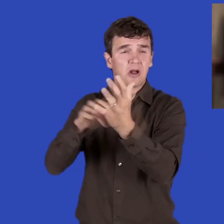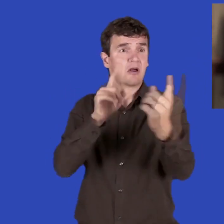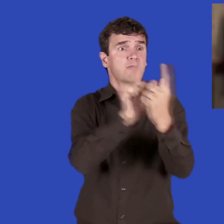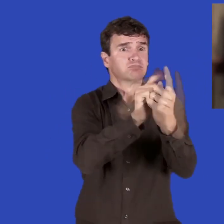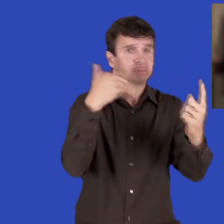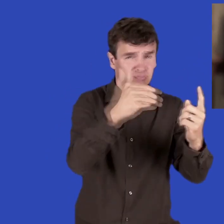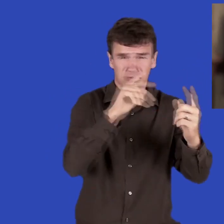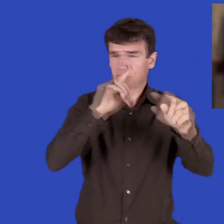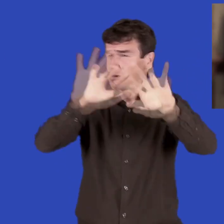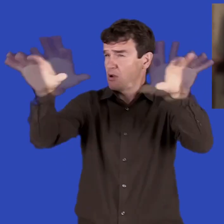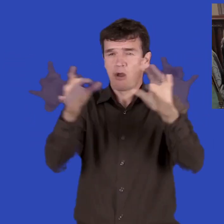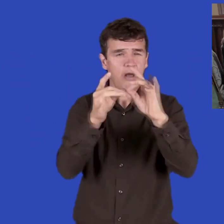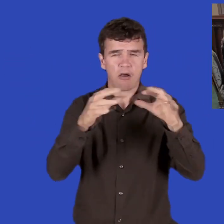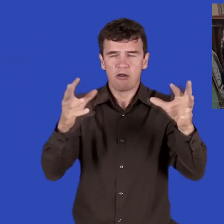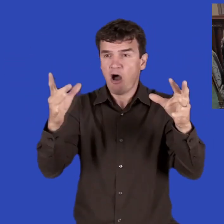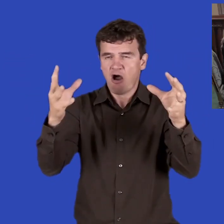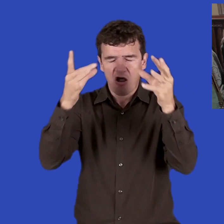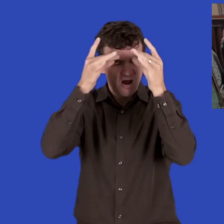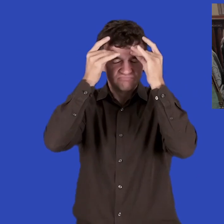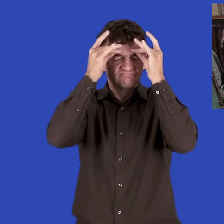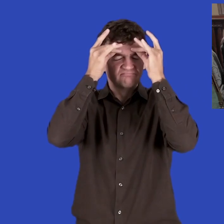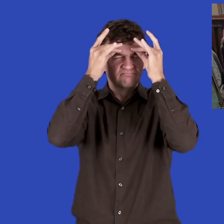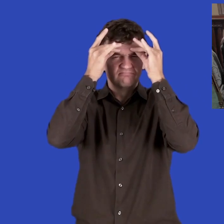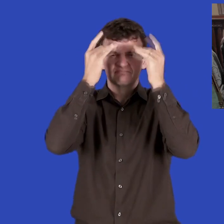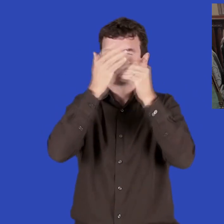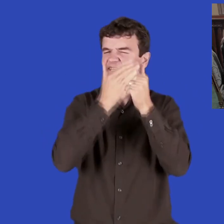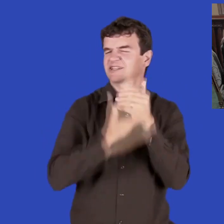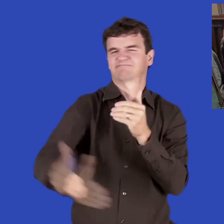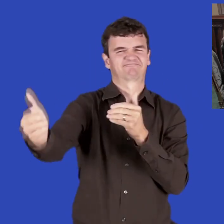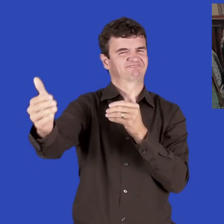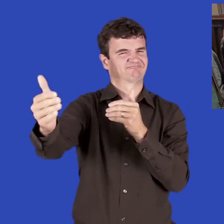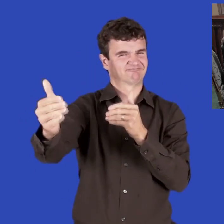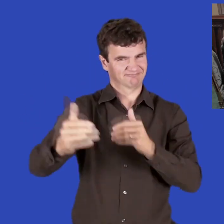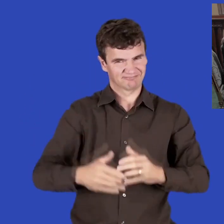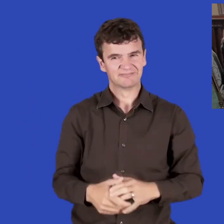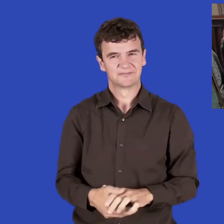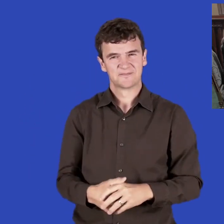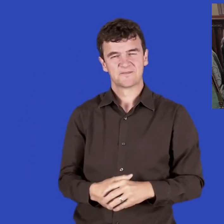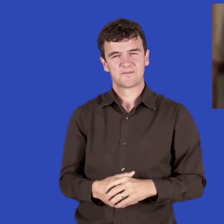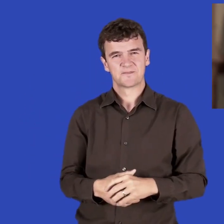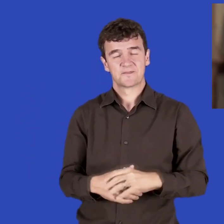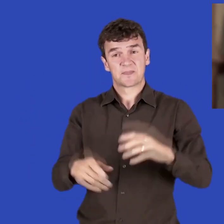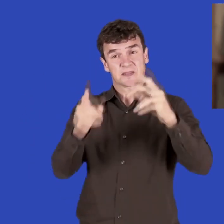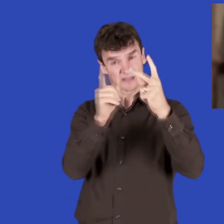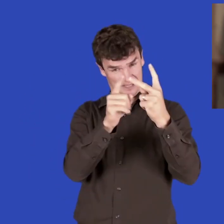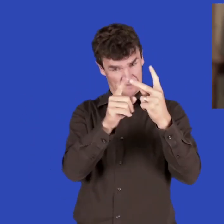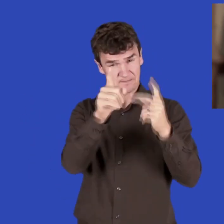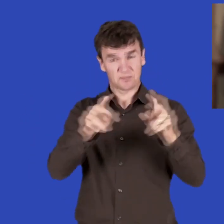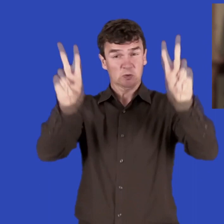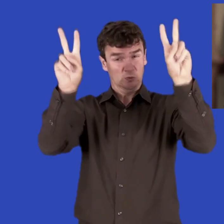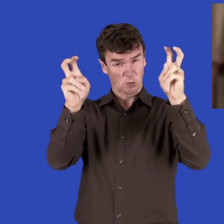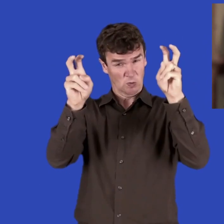of advice that in some instances were nothing more than a single conversation that just stuck with